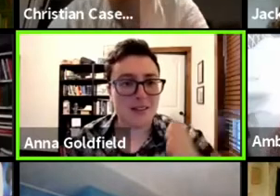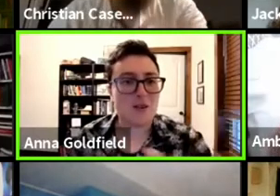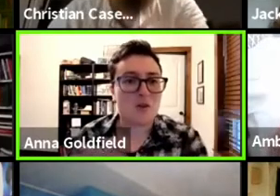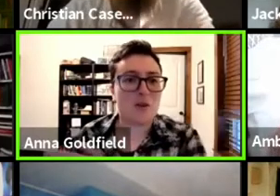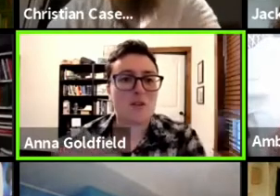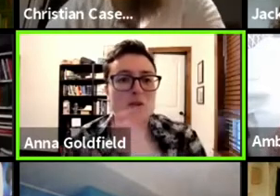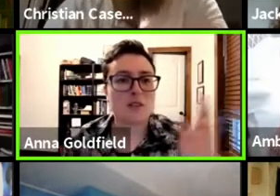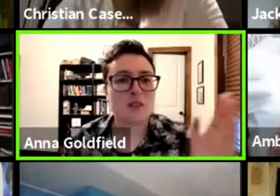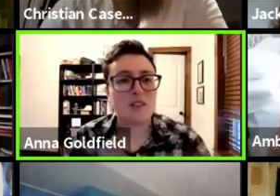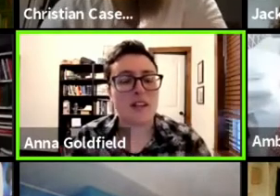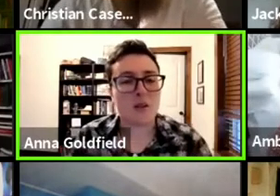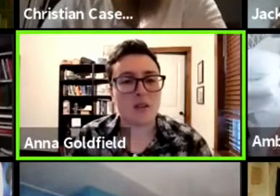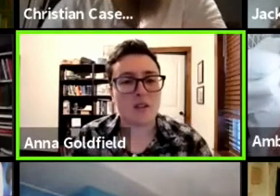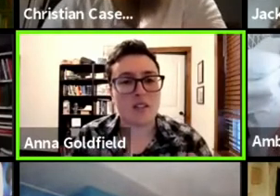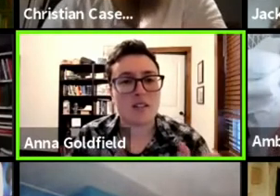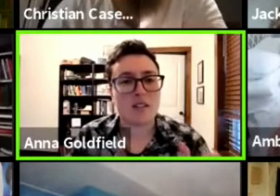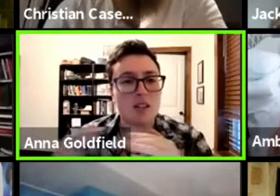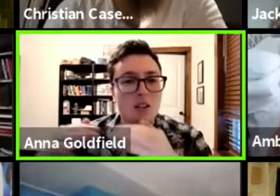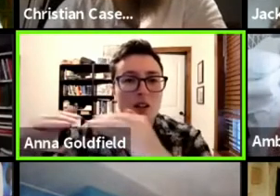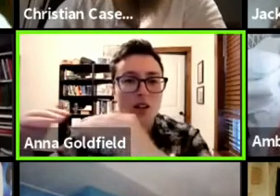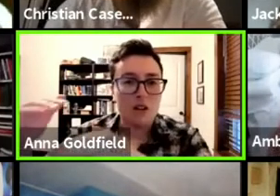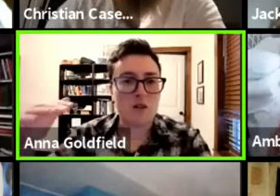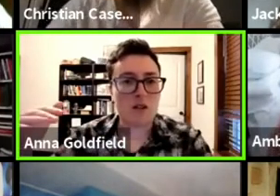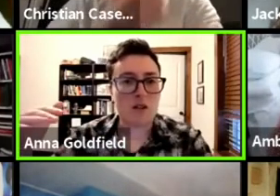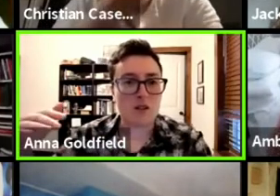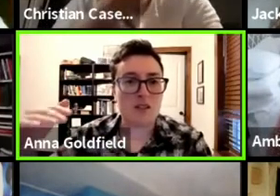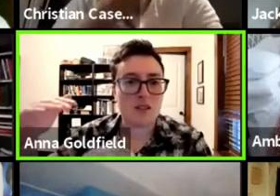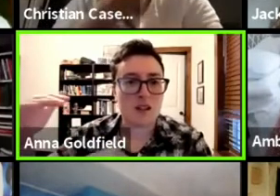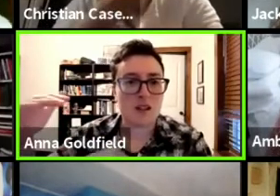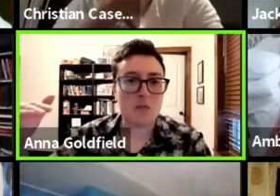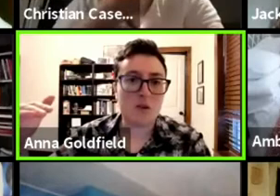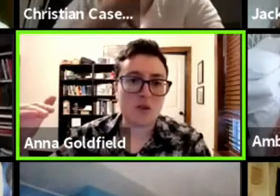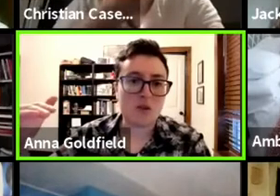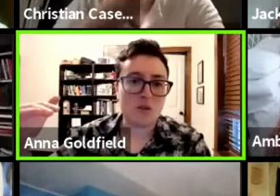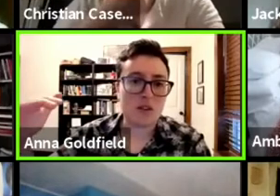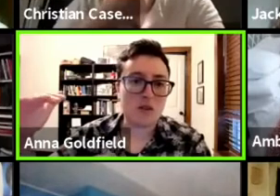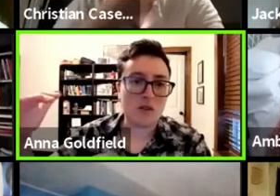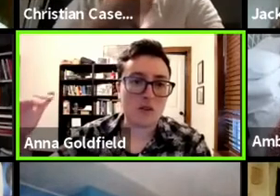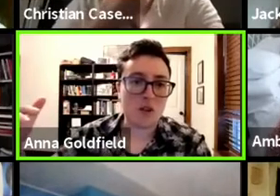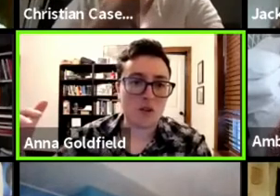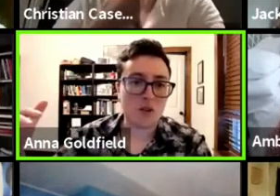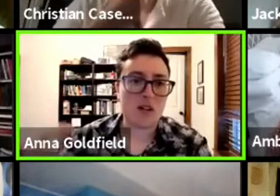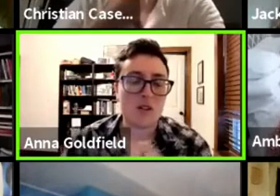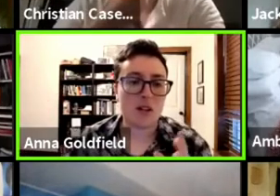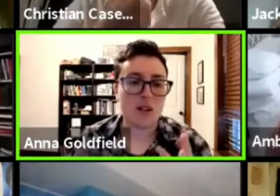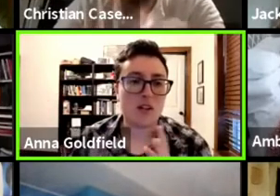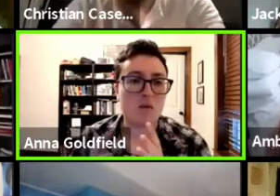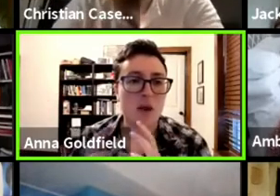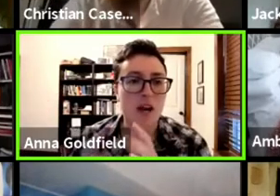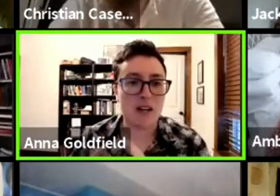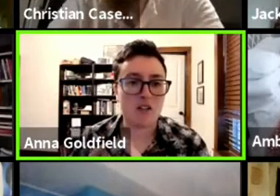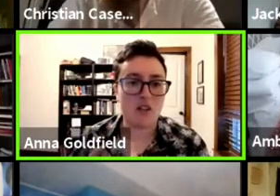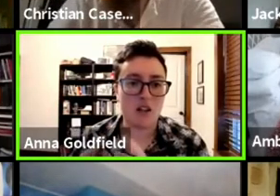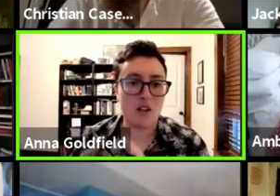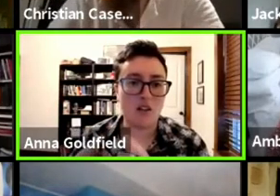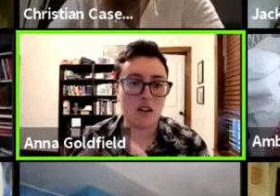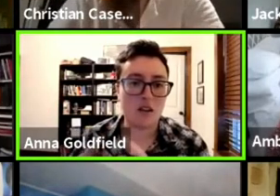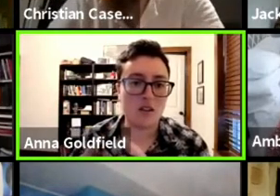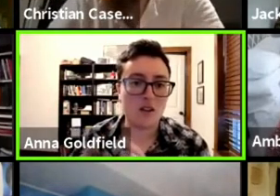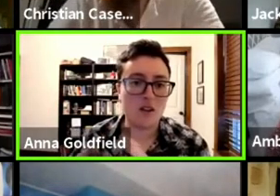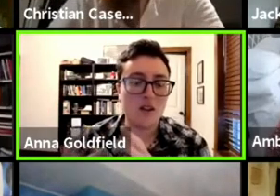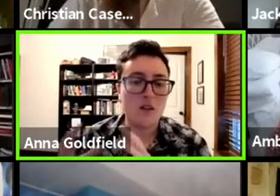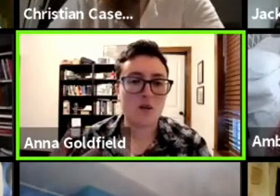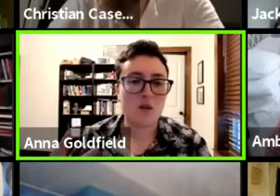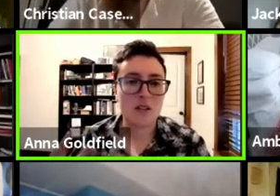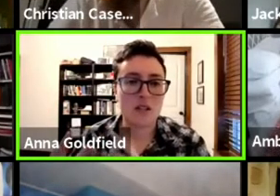grades 6 through 12 languages, here are resources that are most relevant for you, right? So like kind of packaging